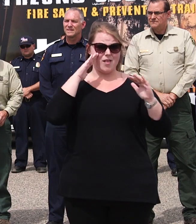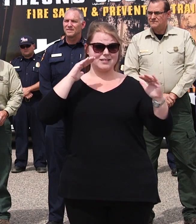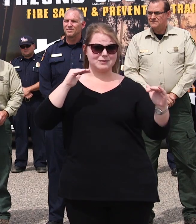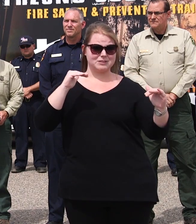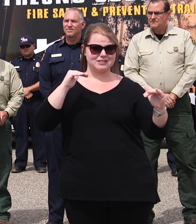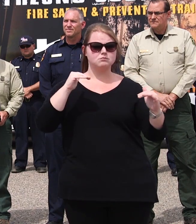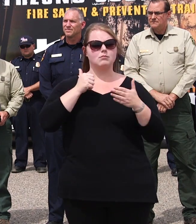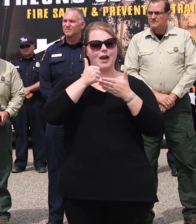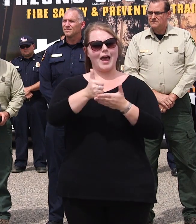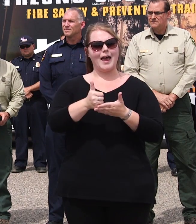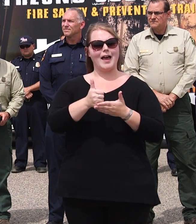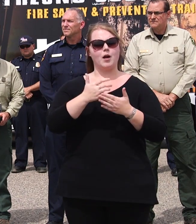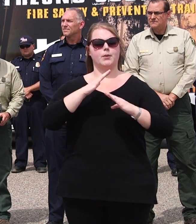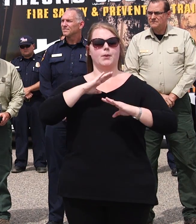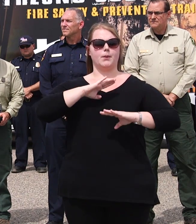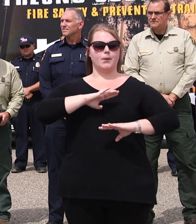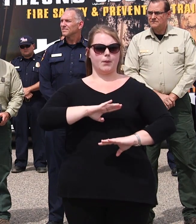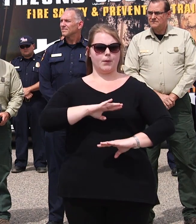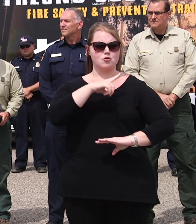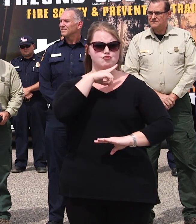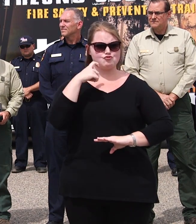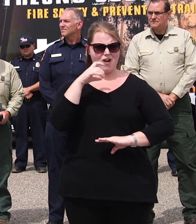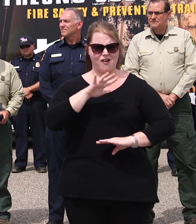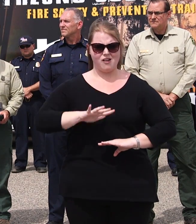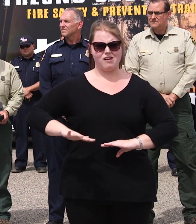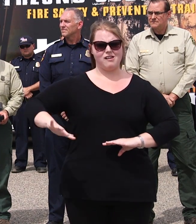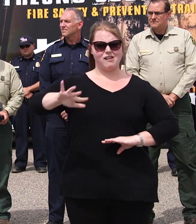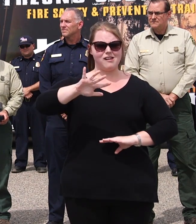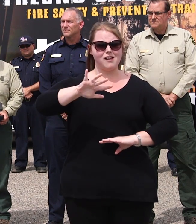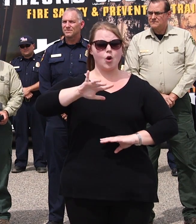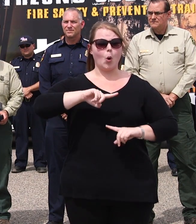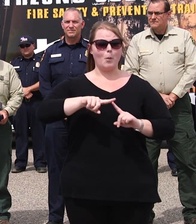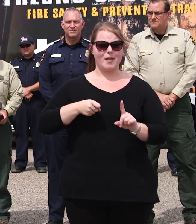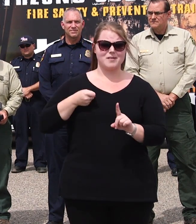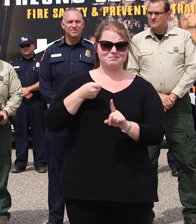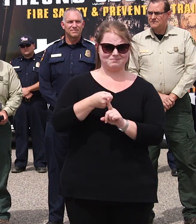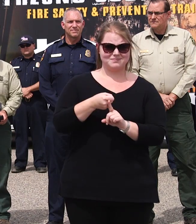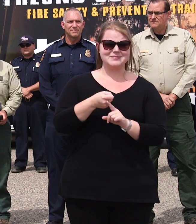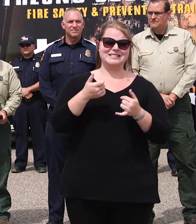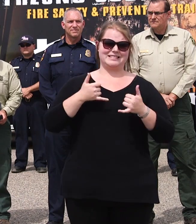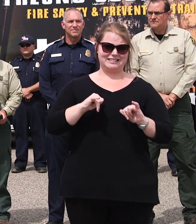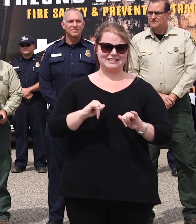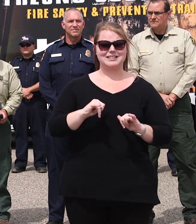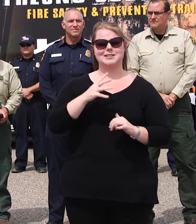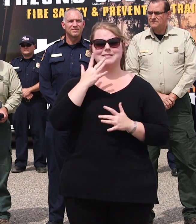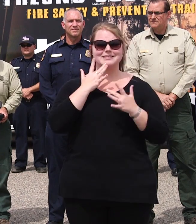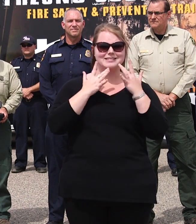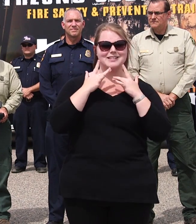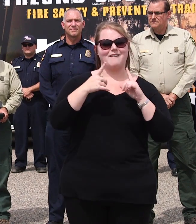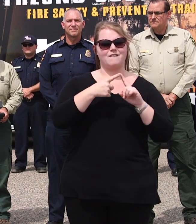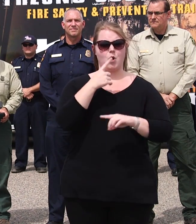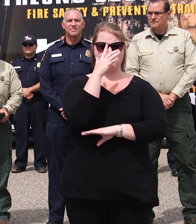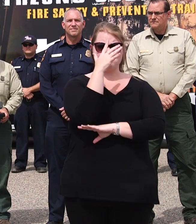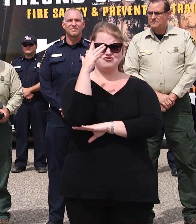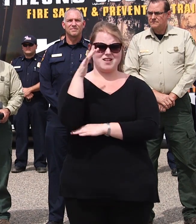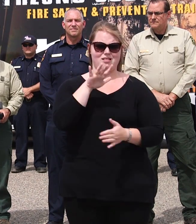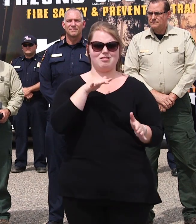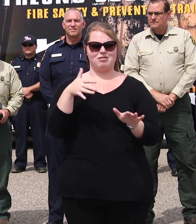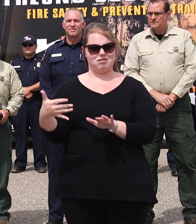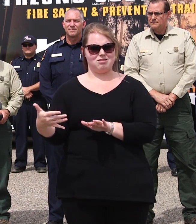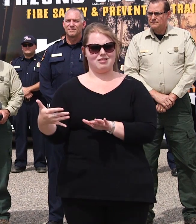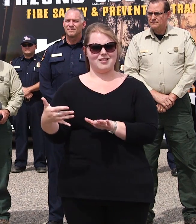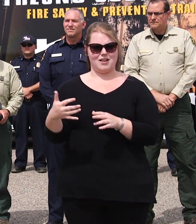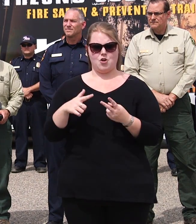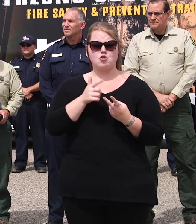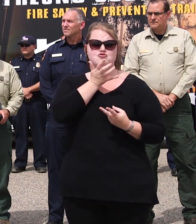helped relieve the drought, but the impacts are still felt with the tree mortality, the brush mortality,